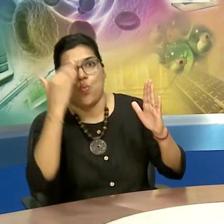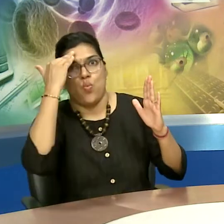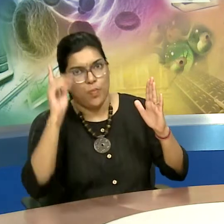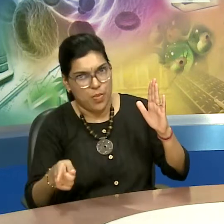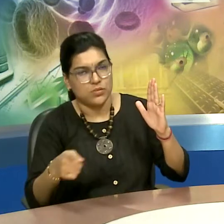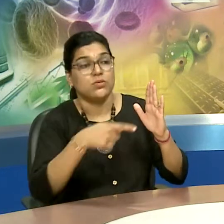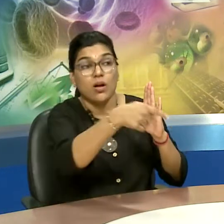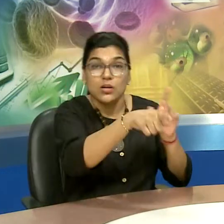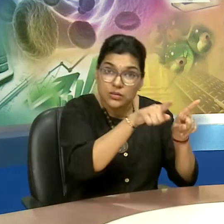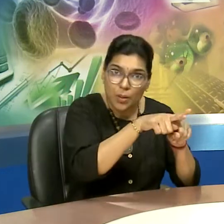constitution